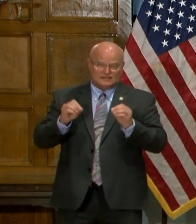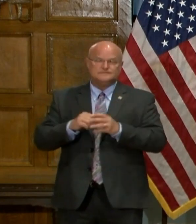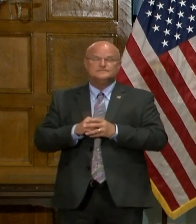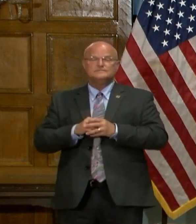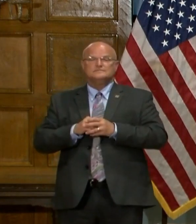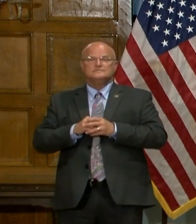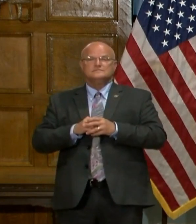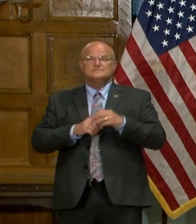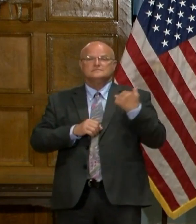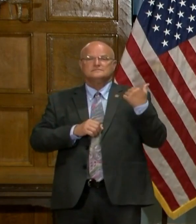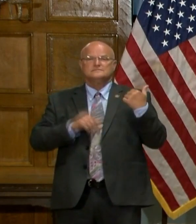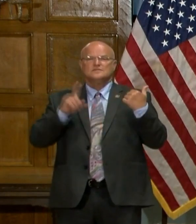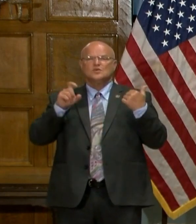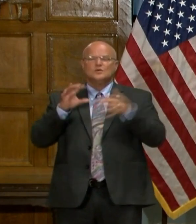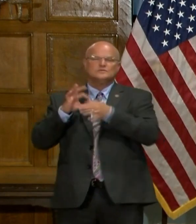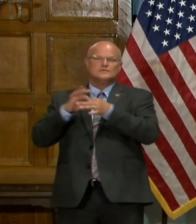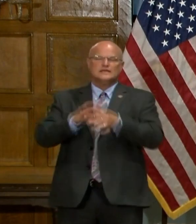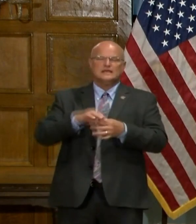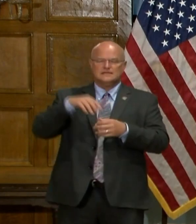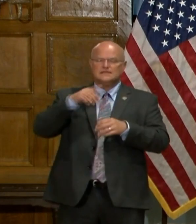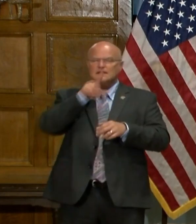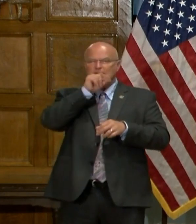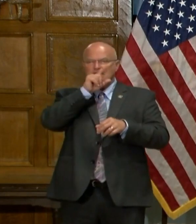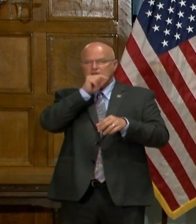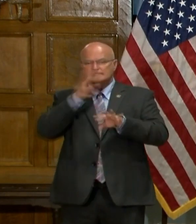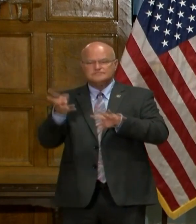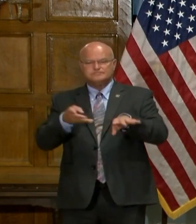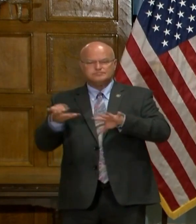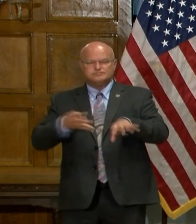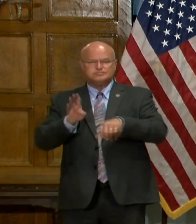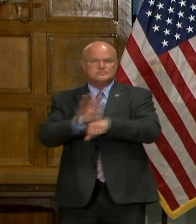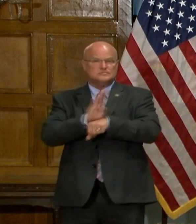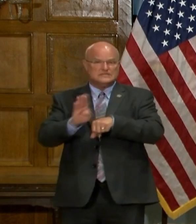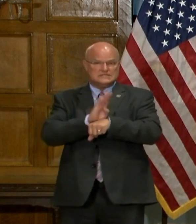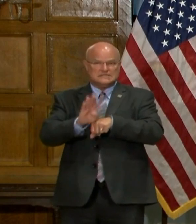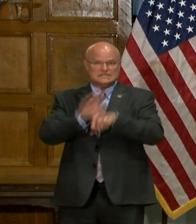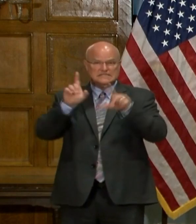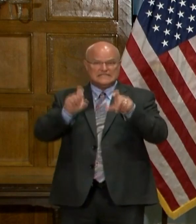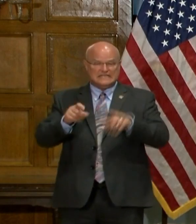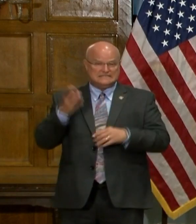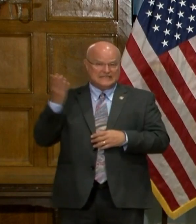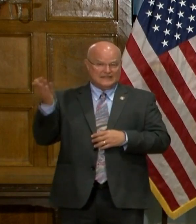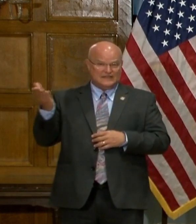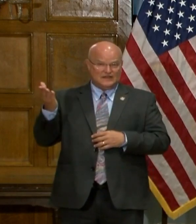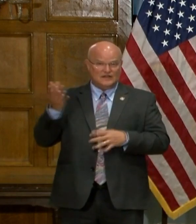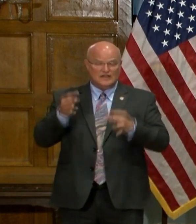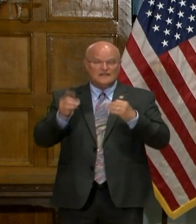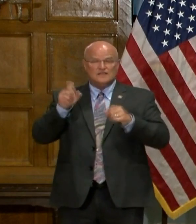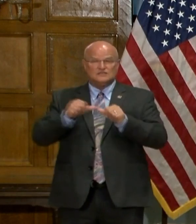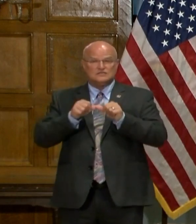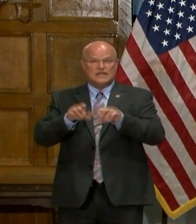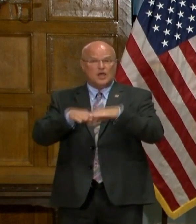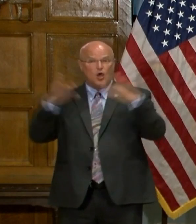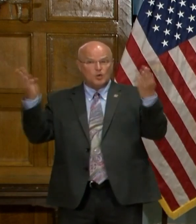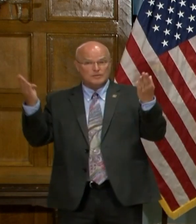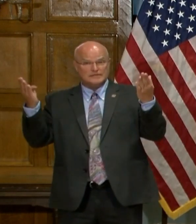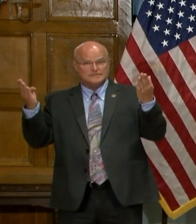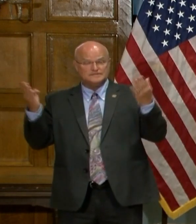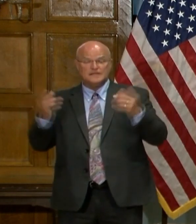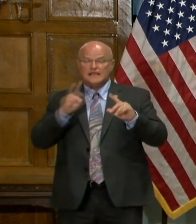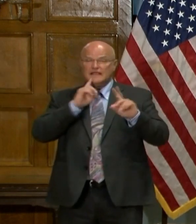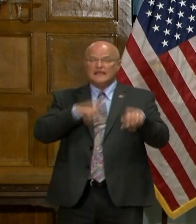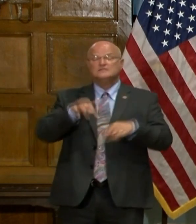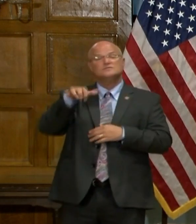Thank you, and the question relates to the poultry facilities and the testing that's being done there and whether they should remain open.